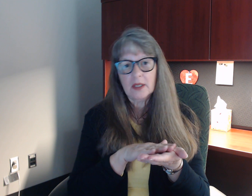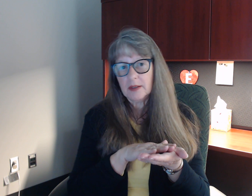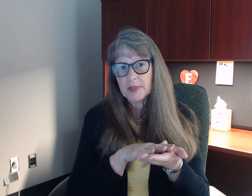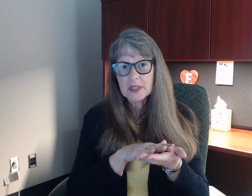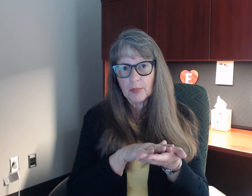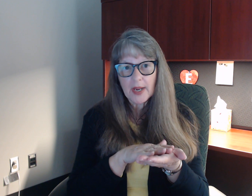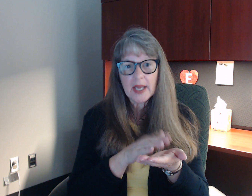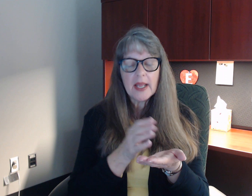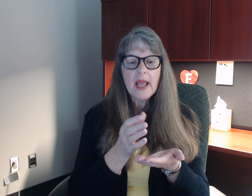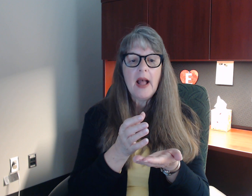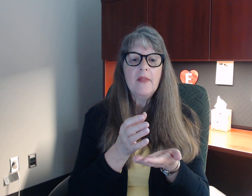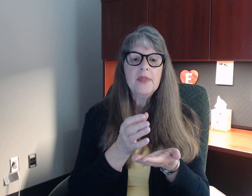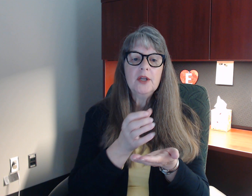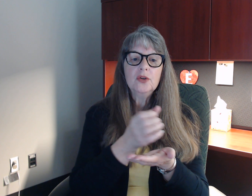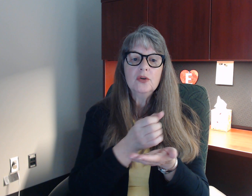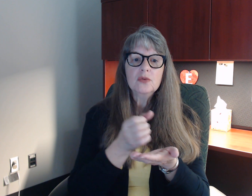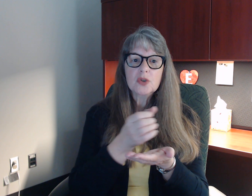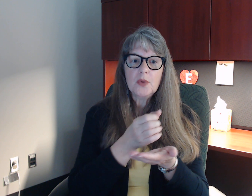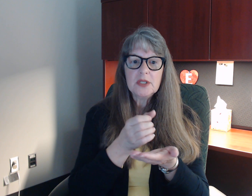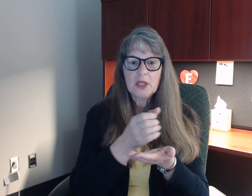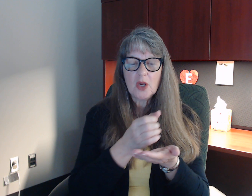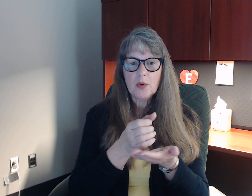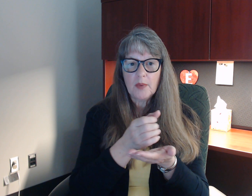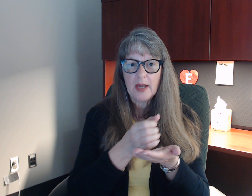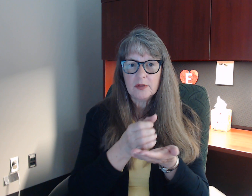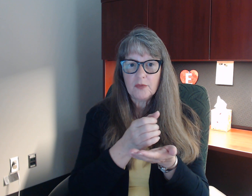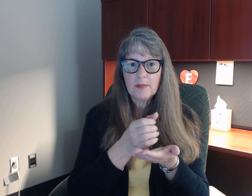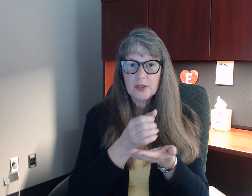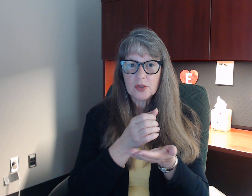piece of bread, and then you squeeze it and go around for mustard.